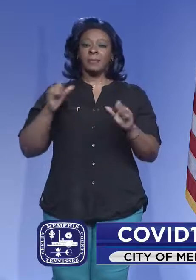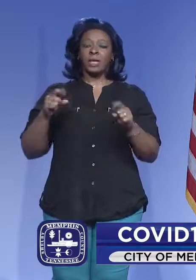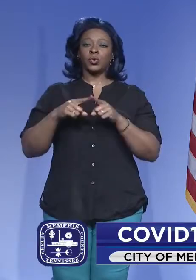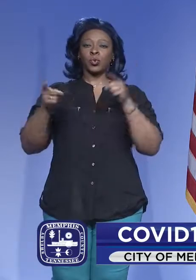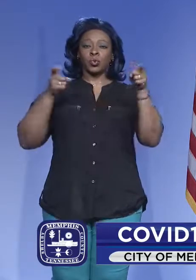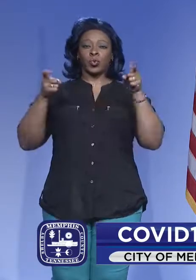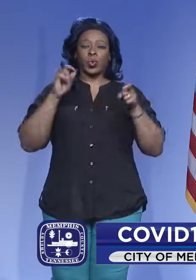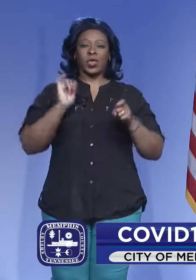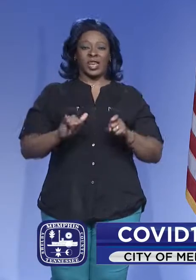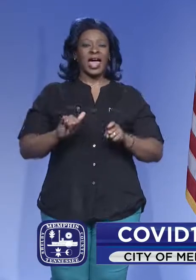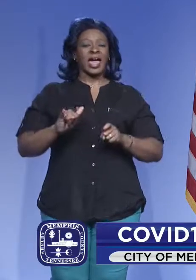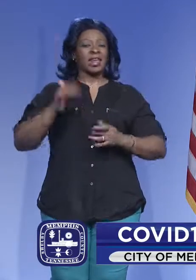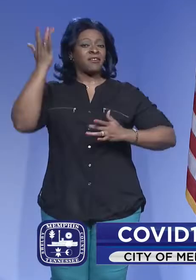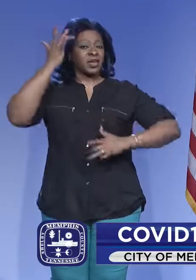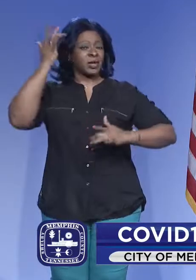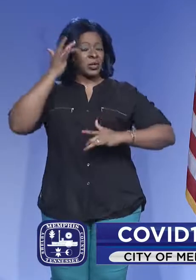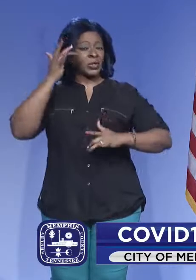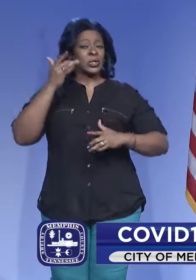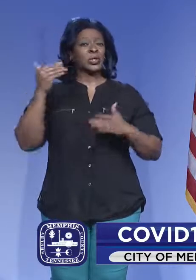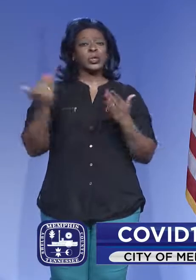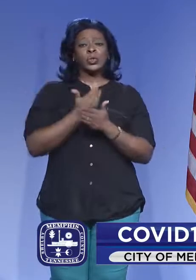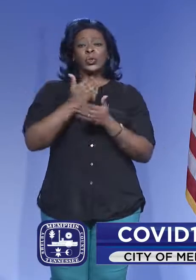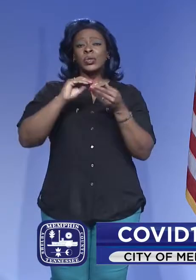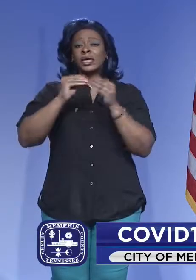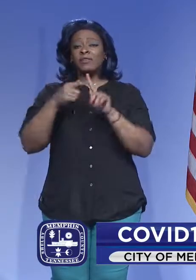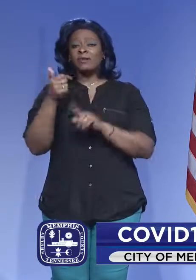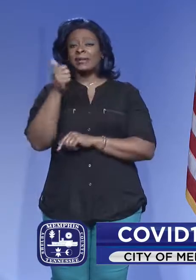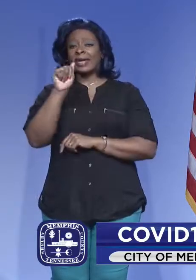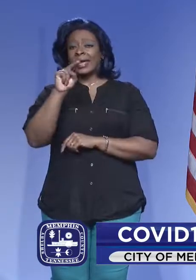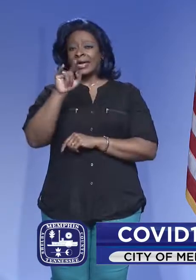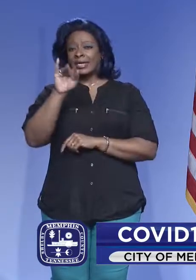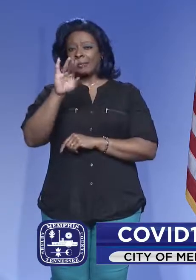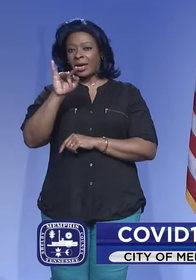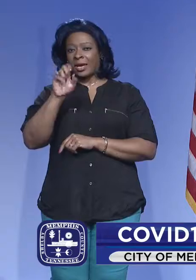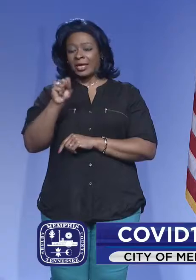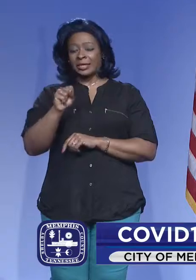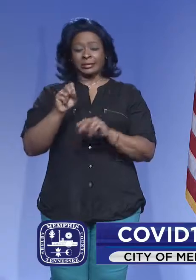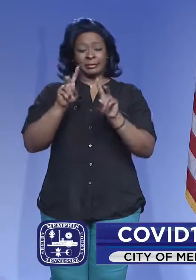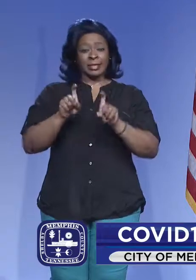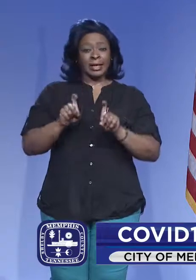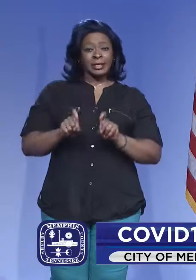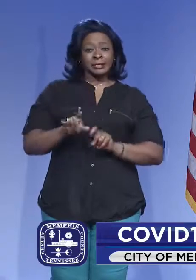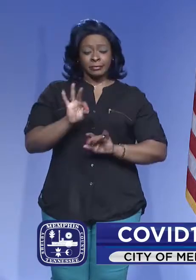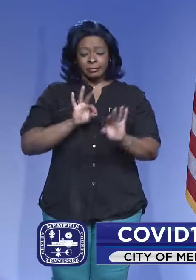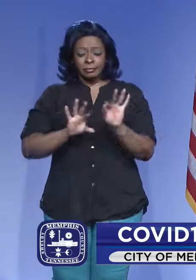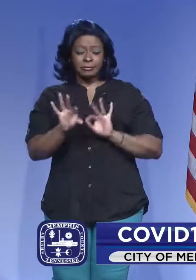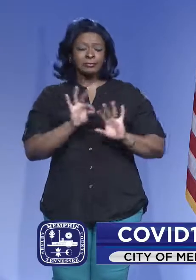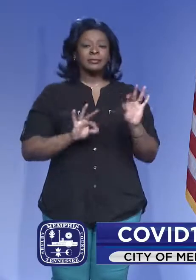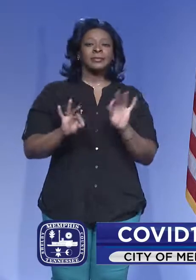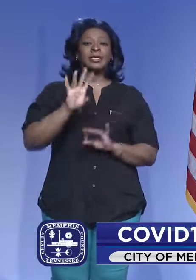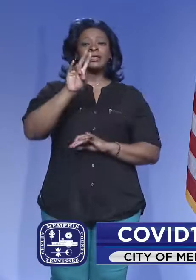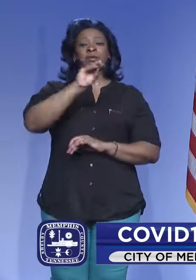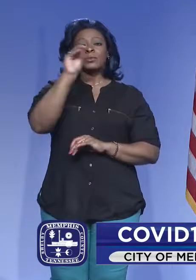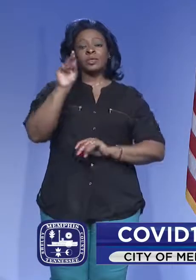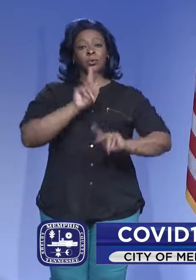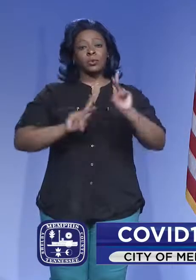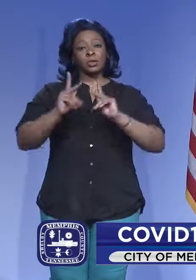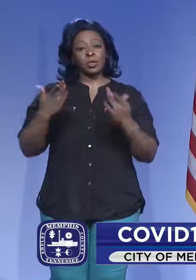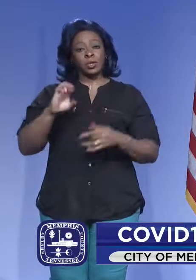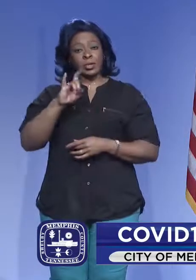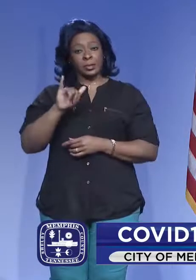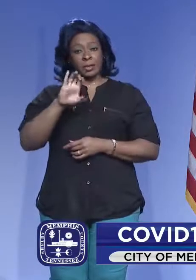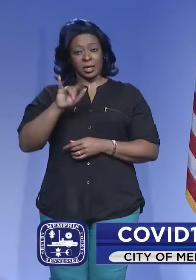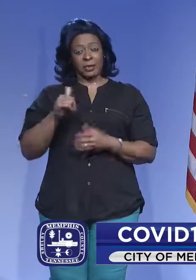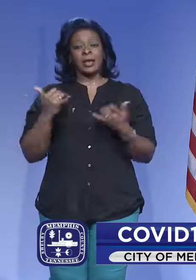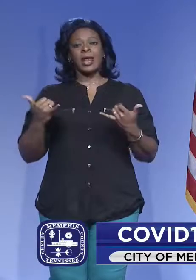control the variants. Along with some of the new data from antibodies that suggests that about 70% of residents of Shelby County are